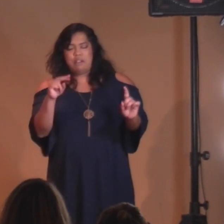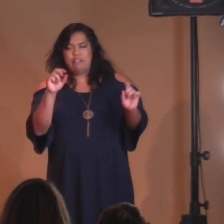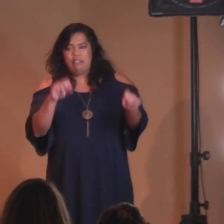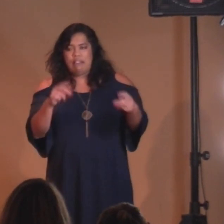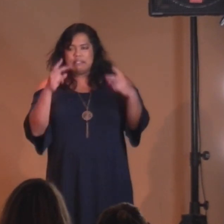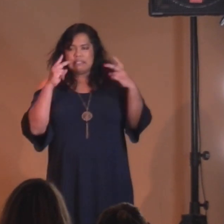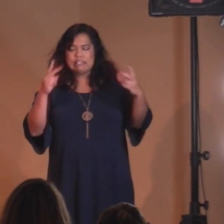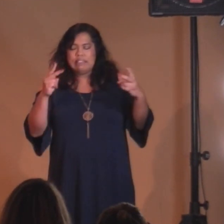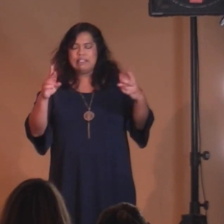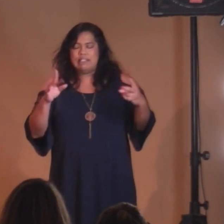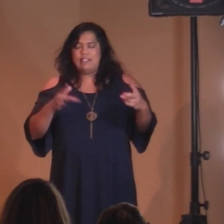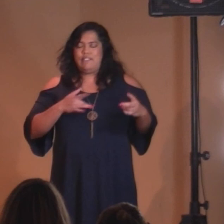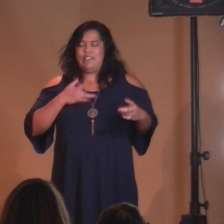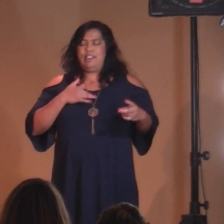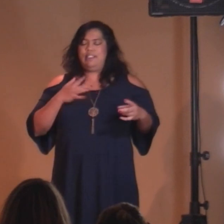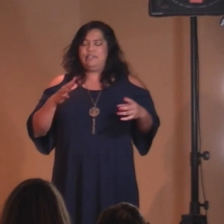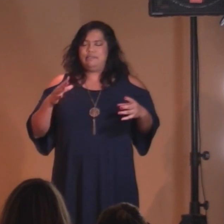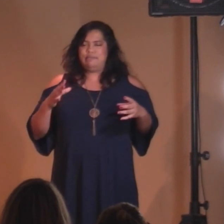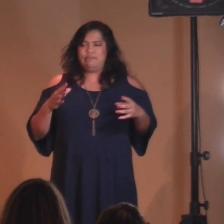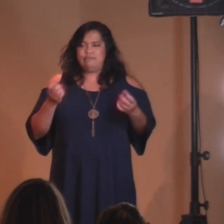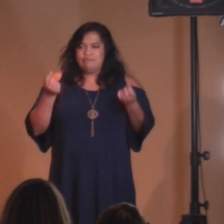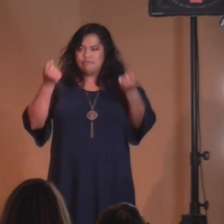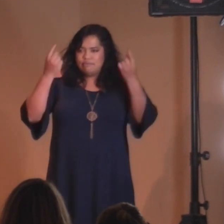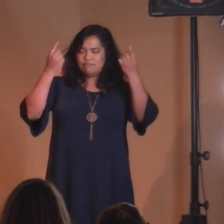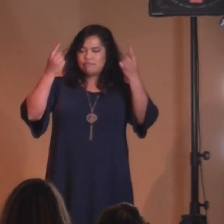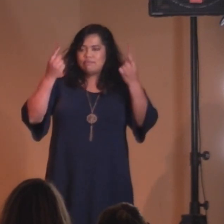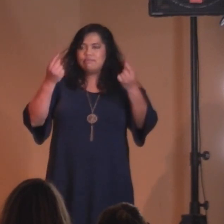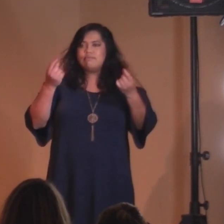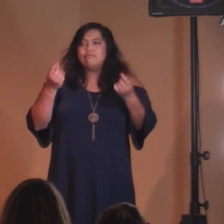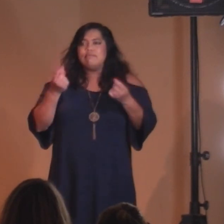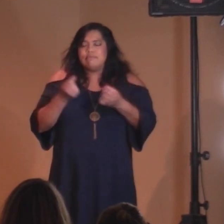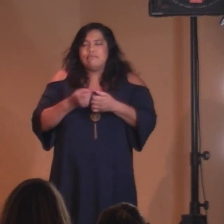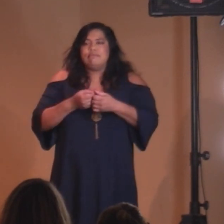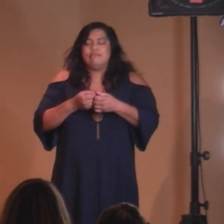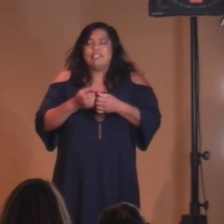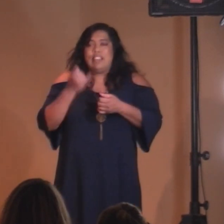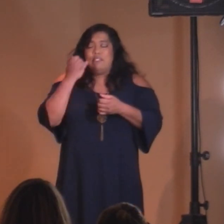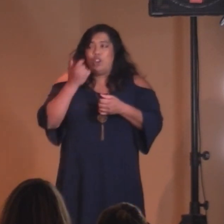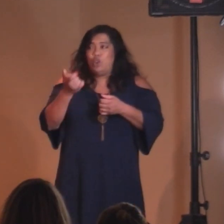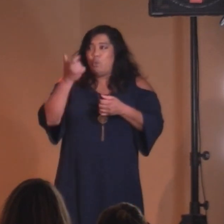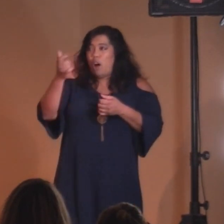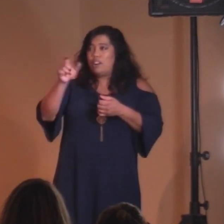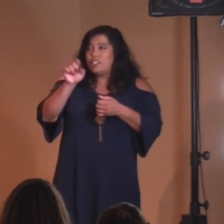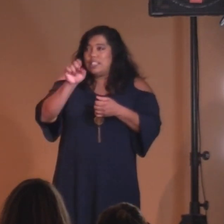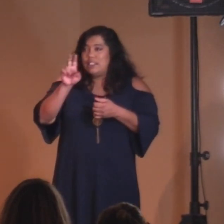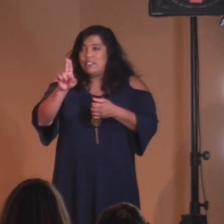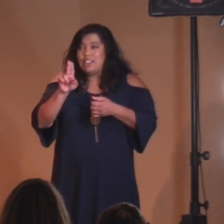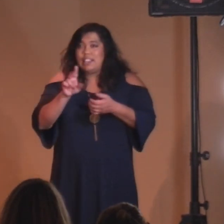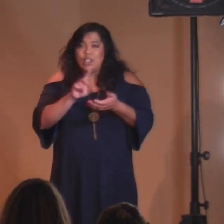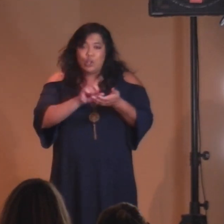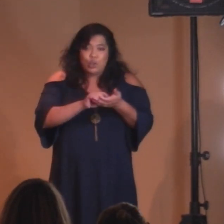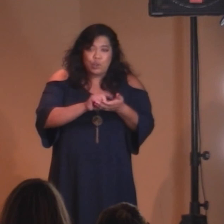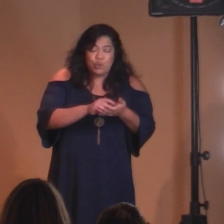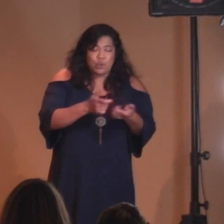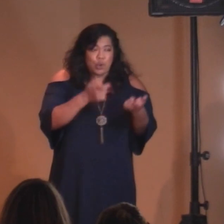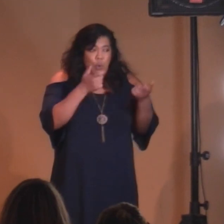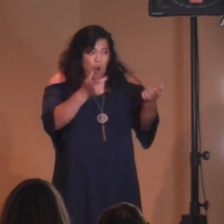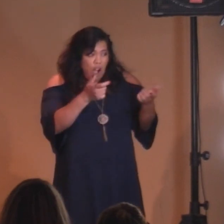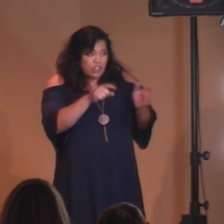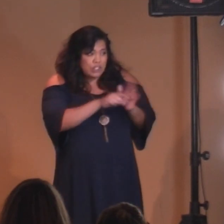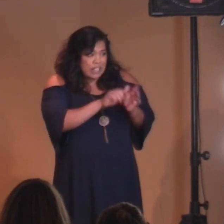and demonstrating this power and this presence in, through, and as every television show, every news broadcast, every political